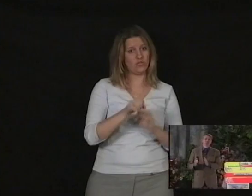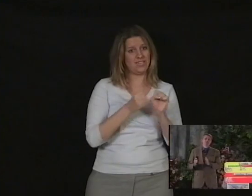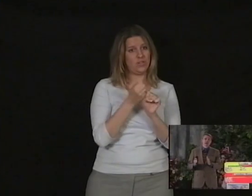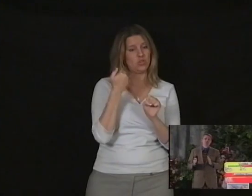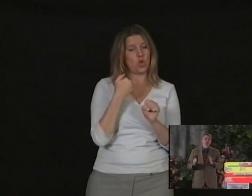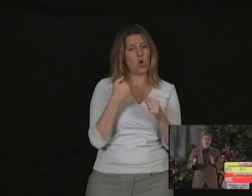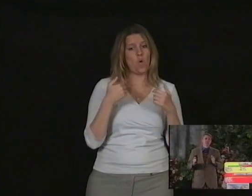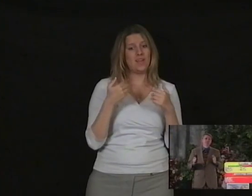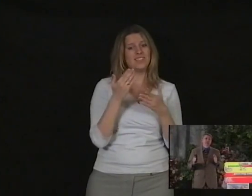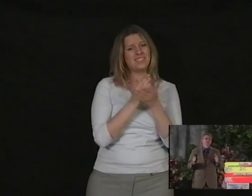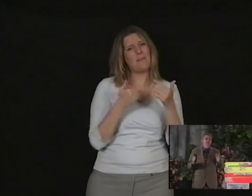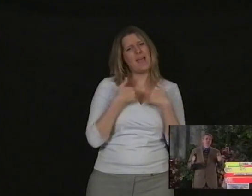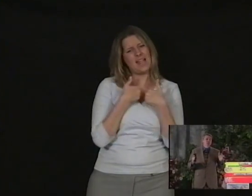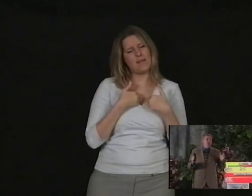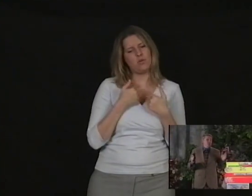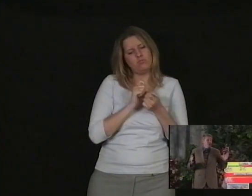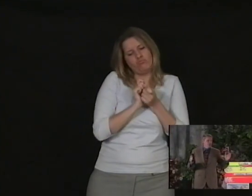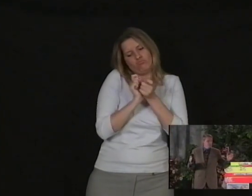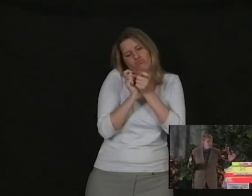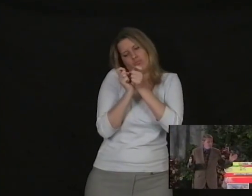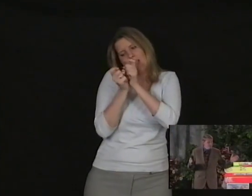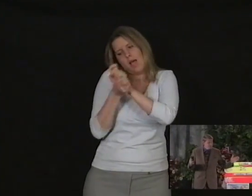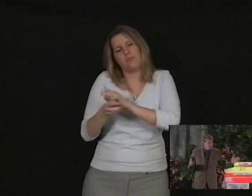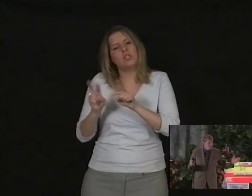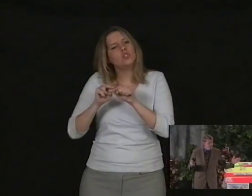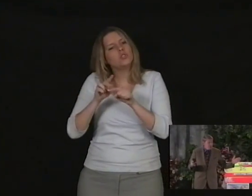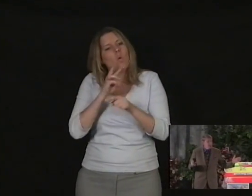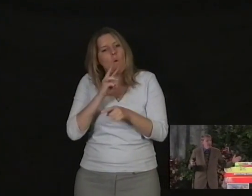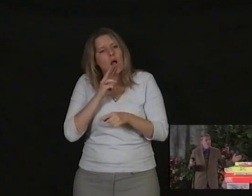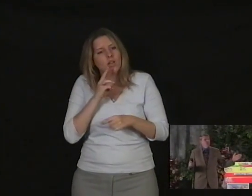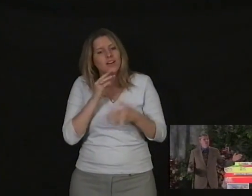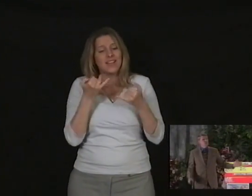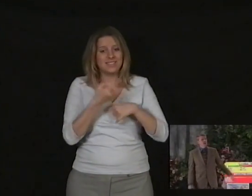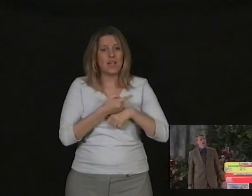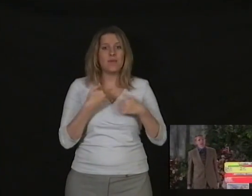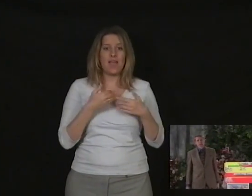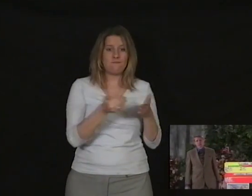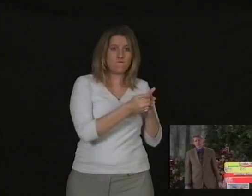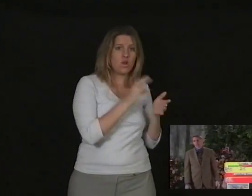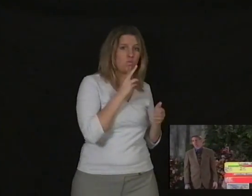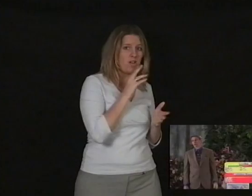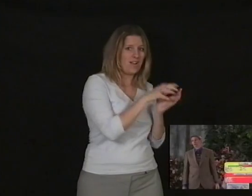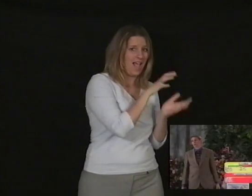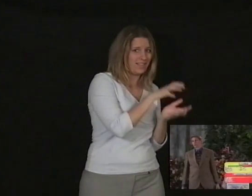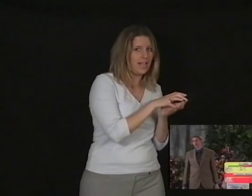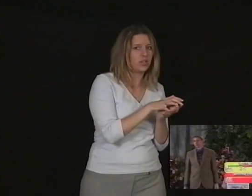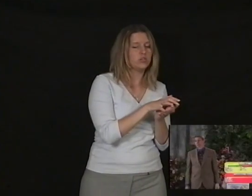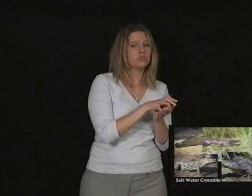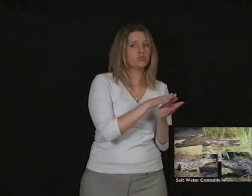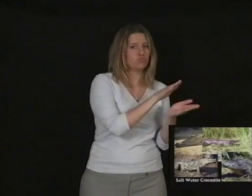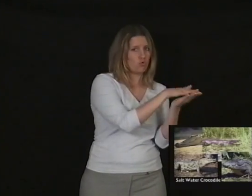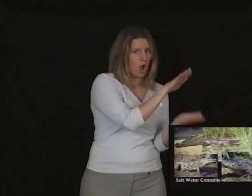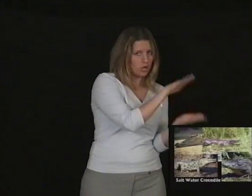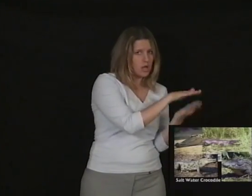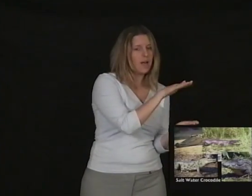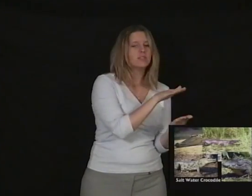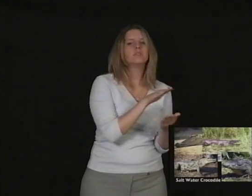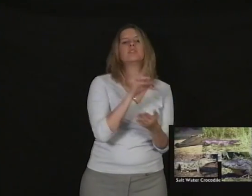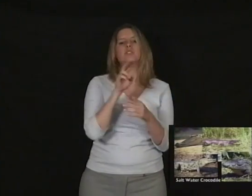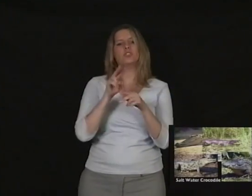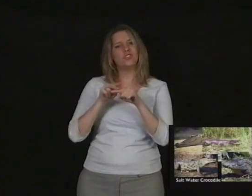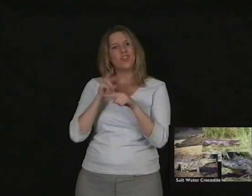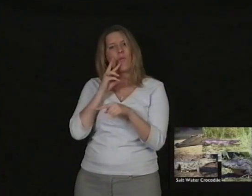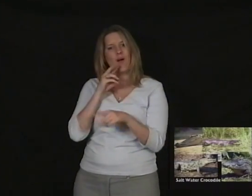some animals have gradually become adapted to saltwater. And today we have freshwater alligators and freshwater crocodiles and saltwater